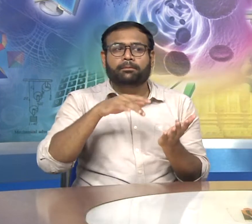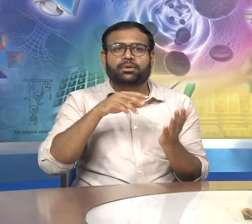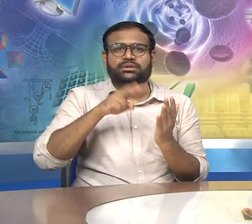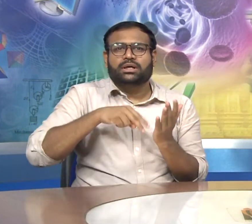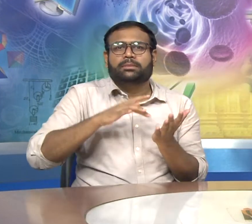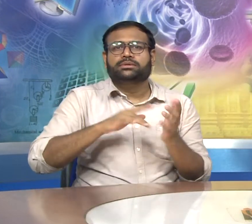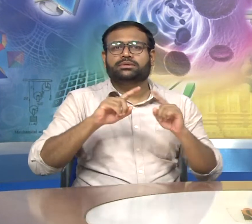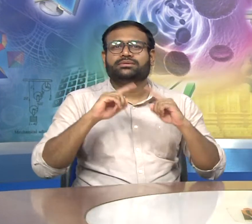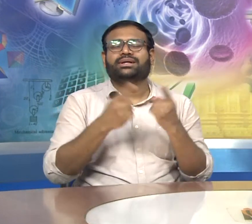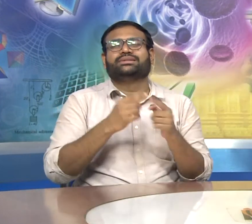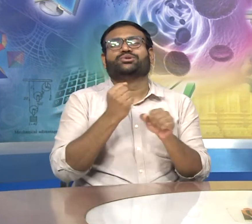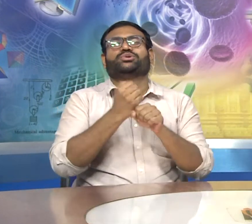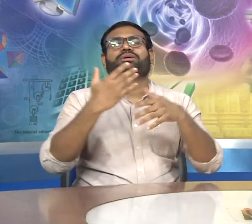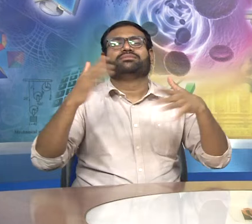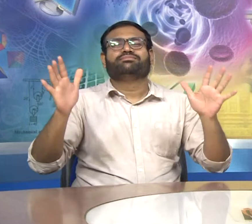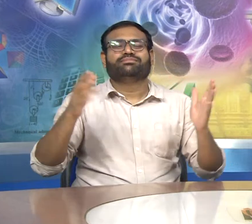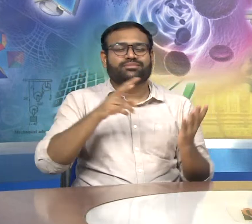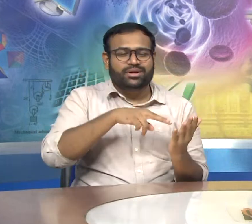Reading rooms for journal reading and